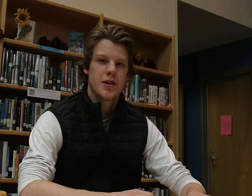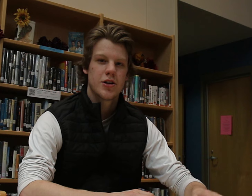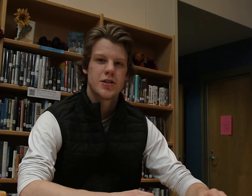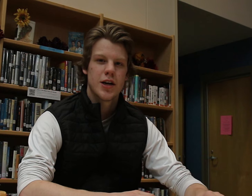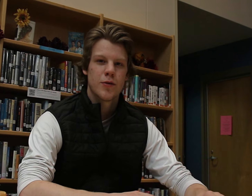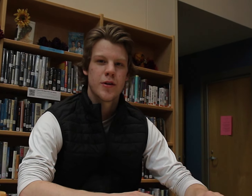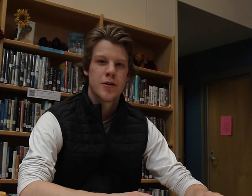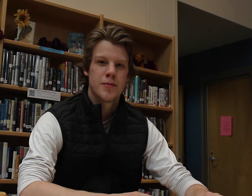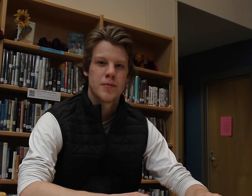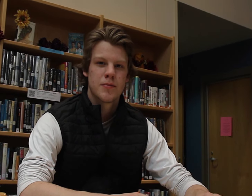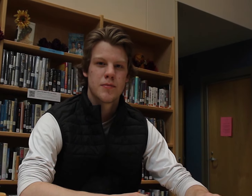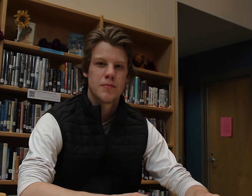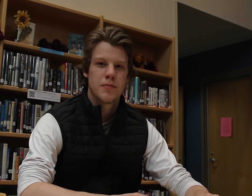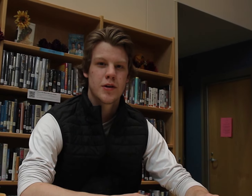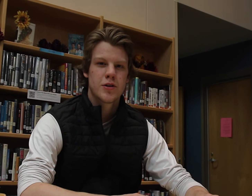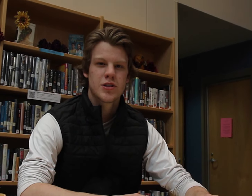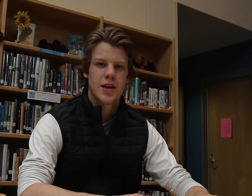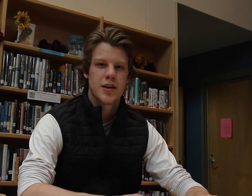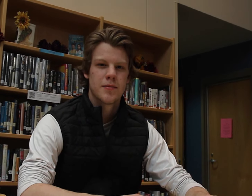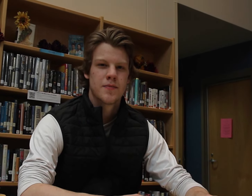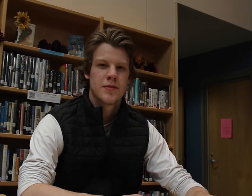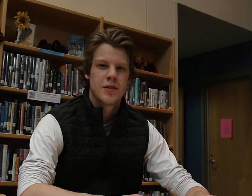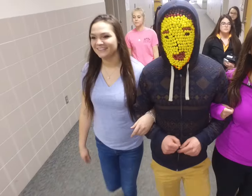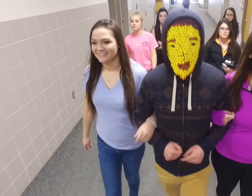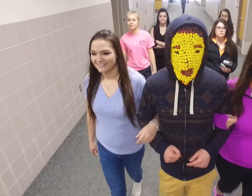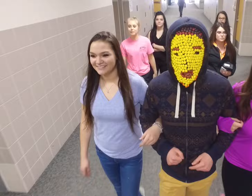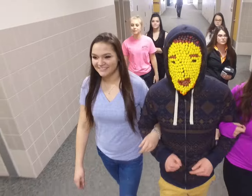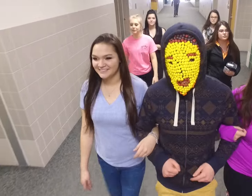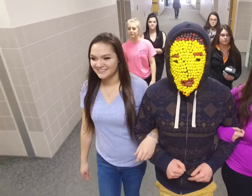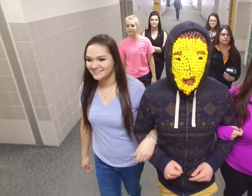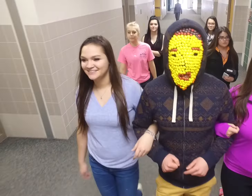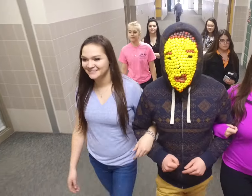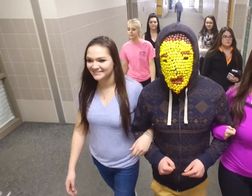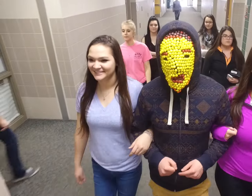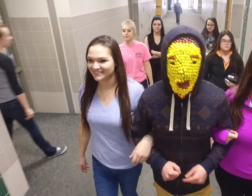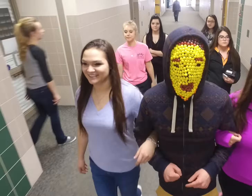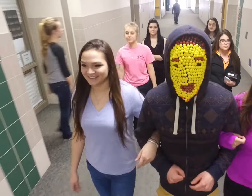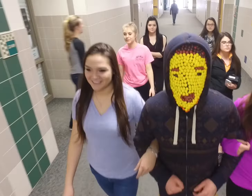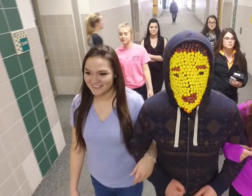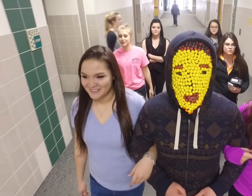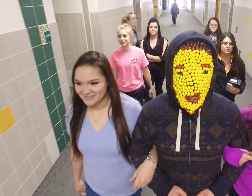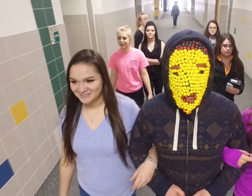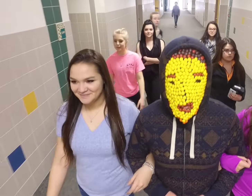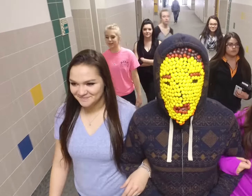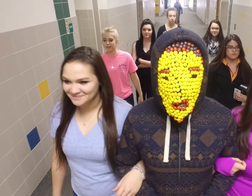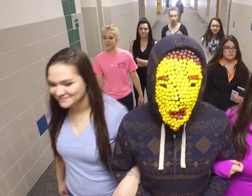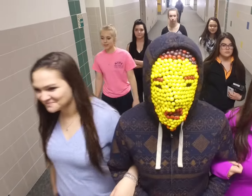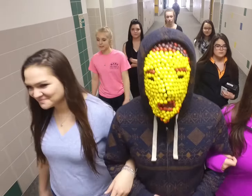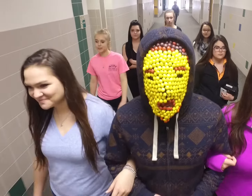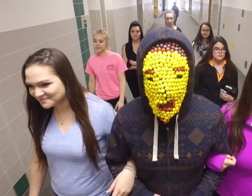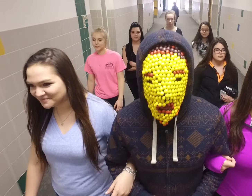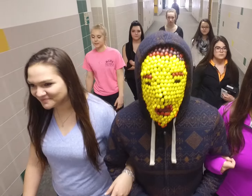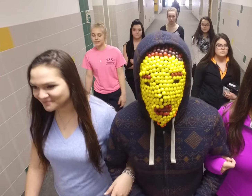It could sound weird, but girls like him. Certain type of girls, you know? Girls who like sweet guys.